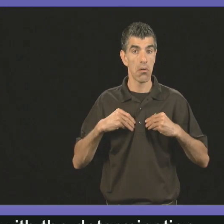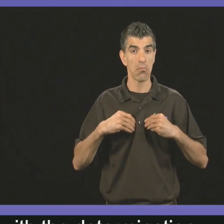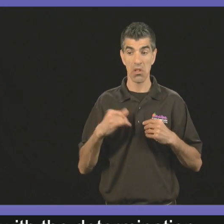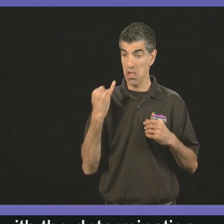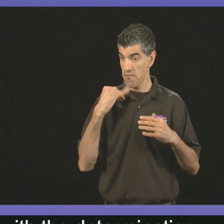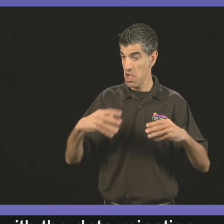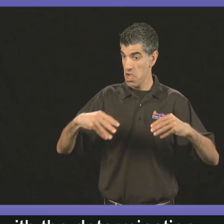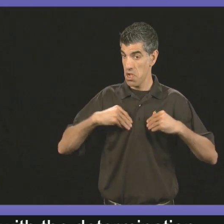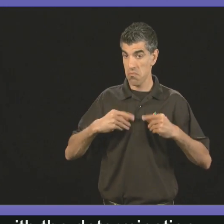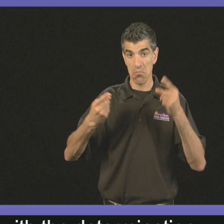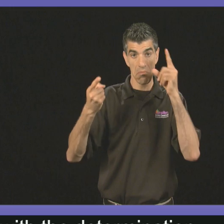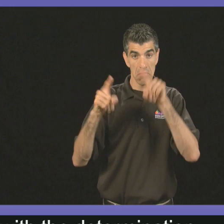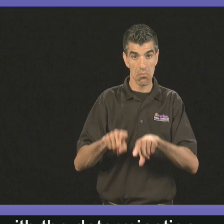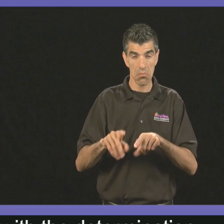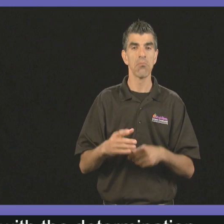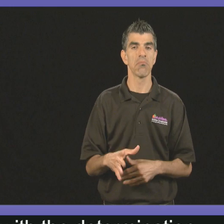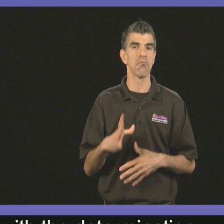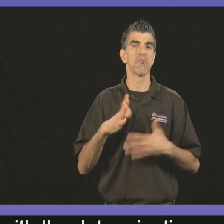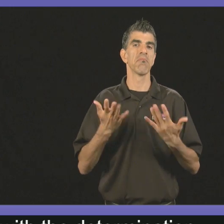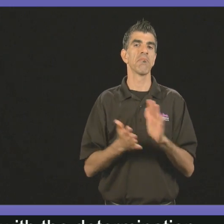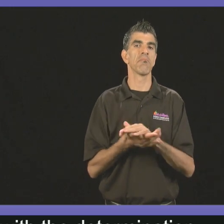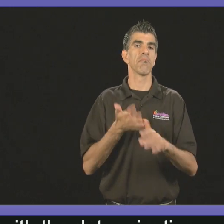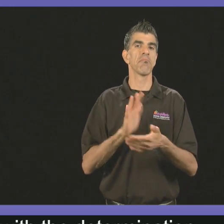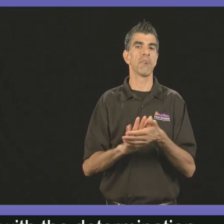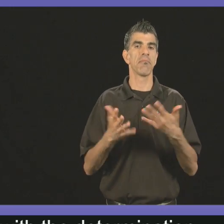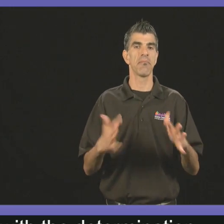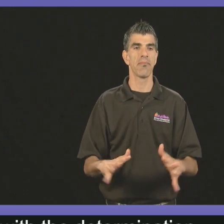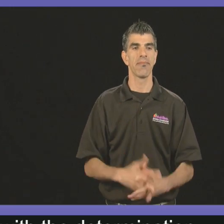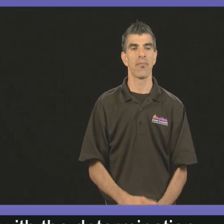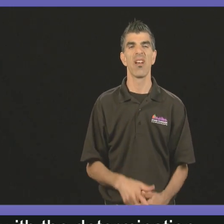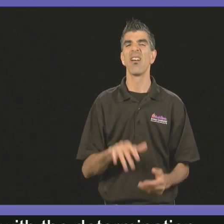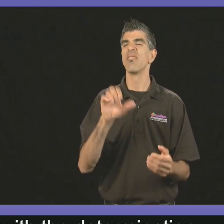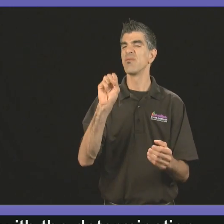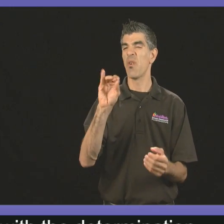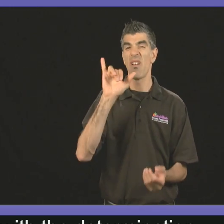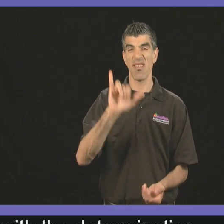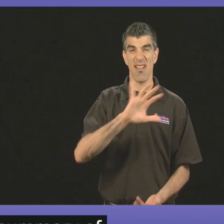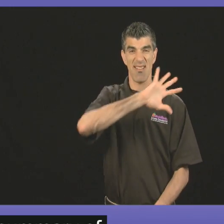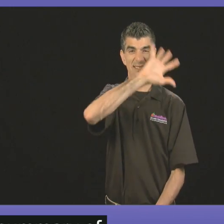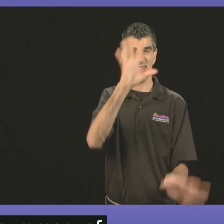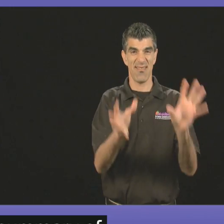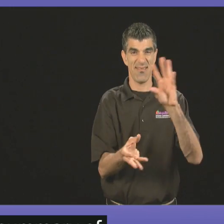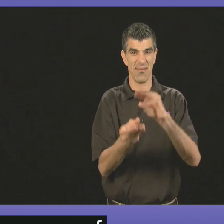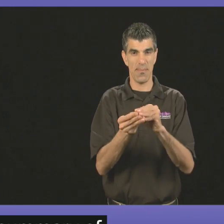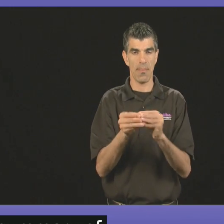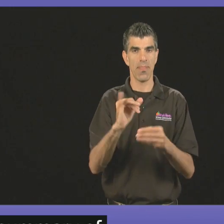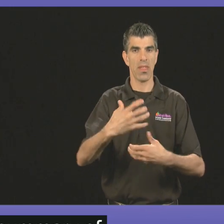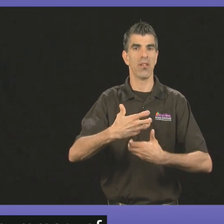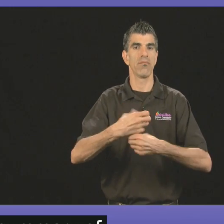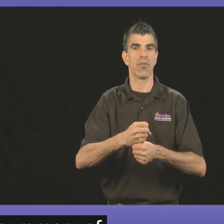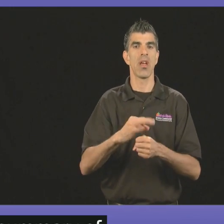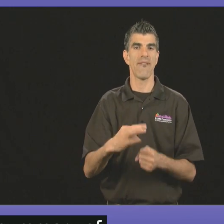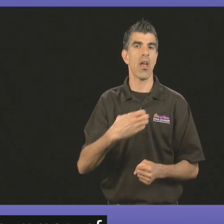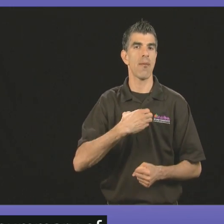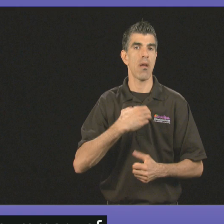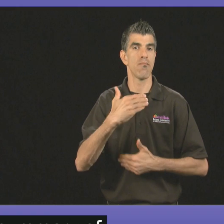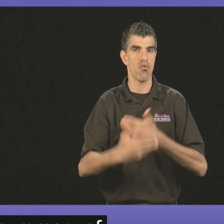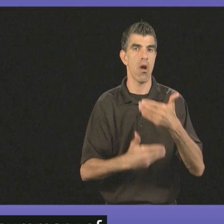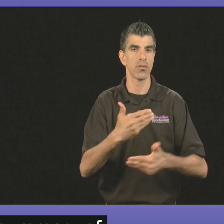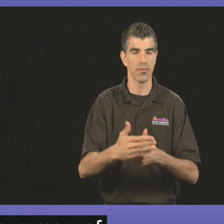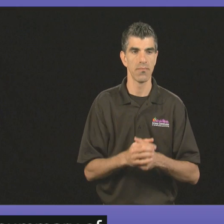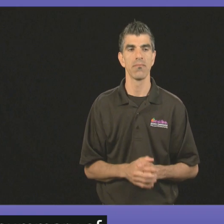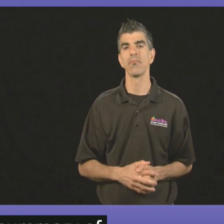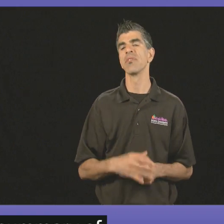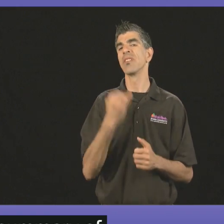If they agree with the determination, then the complaint process is finalized. And that is a summary of the complaint